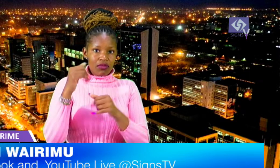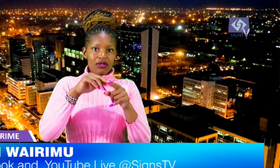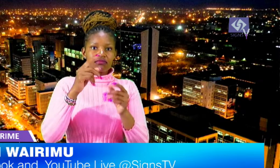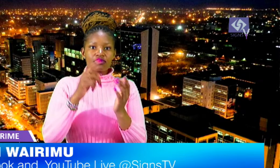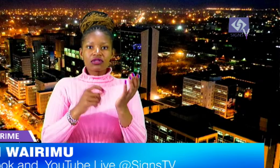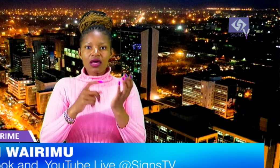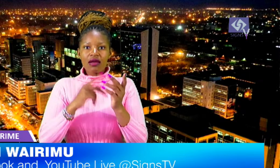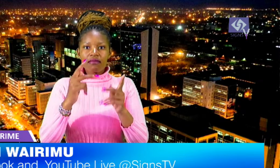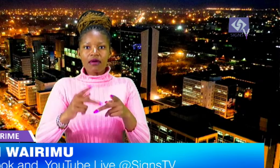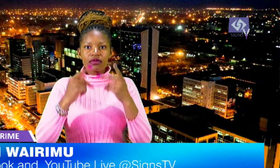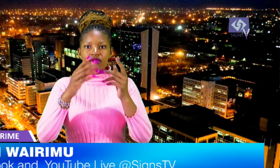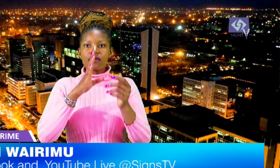Busia Governor